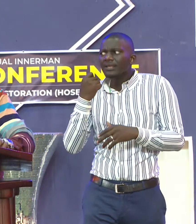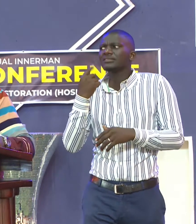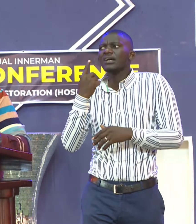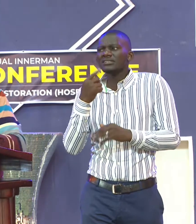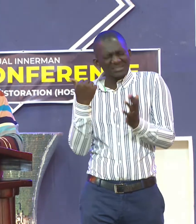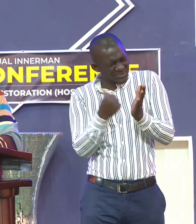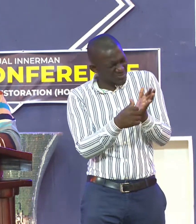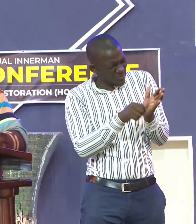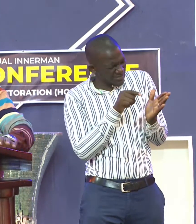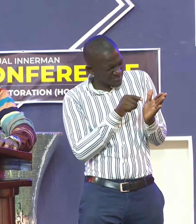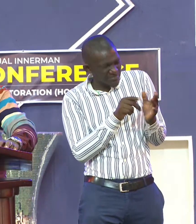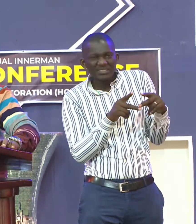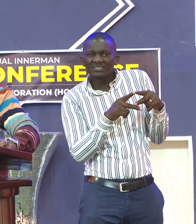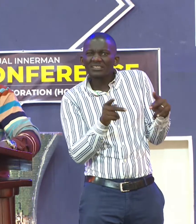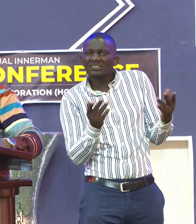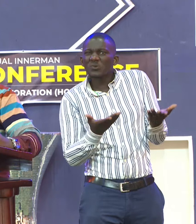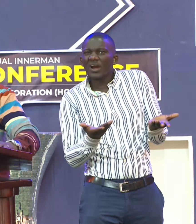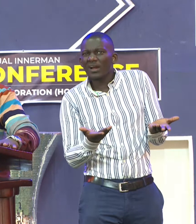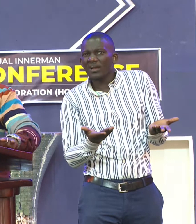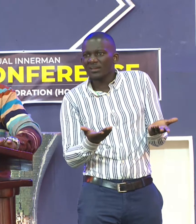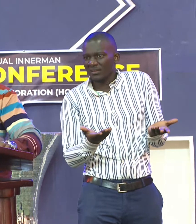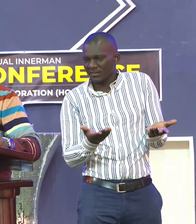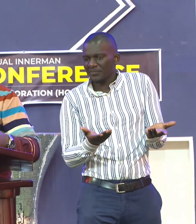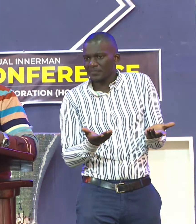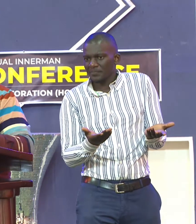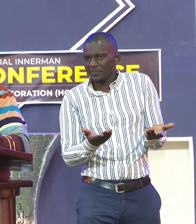But having not known the source of this